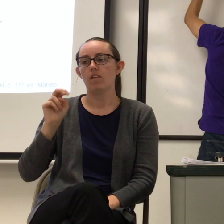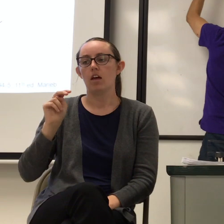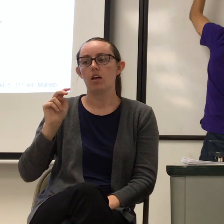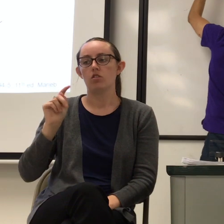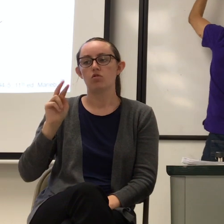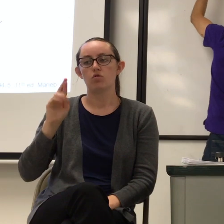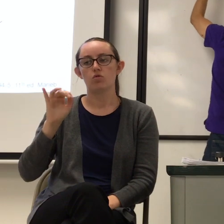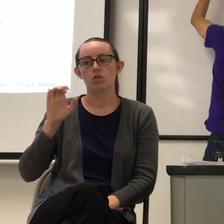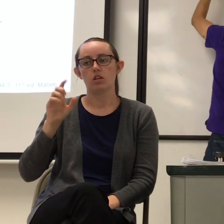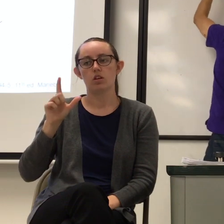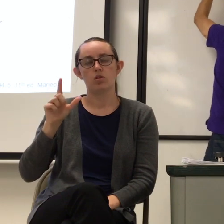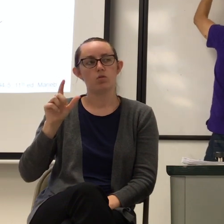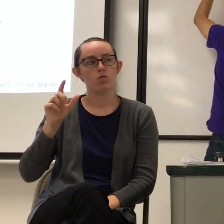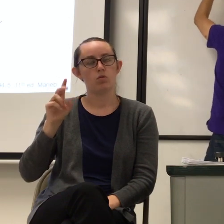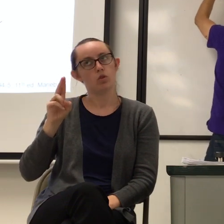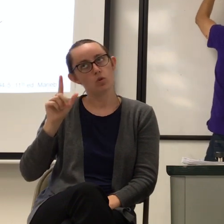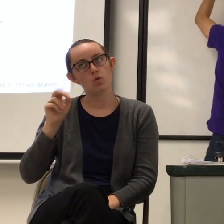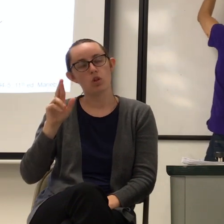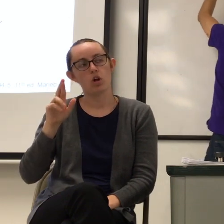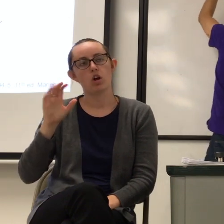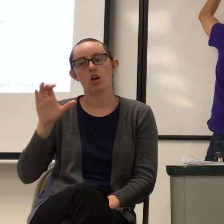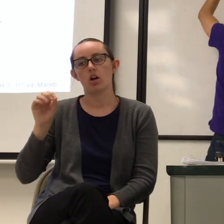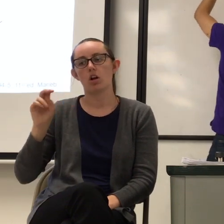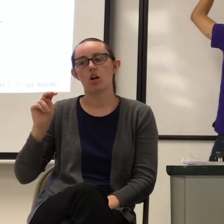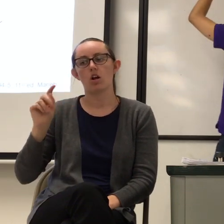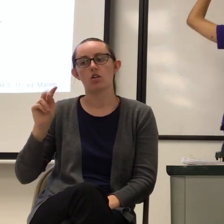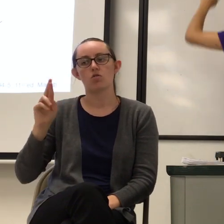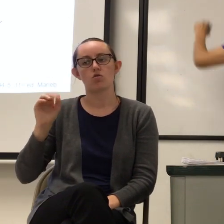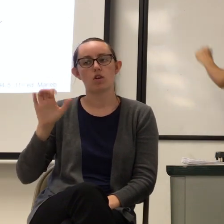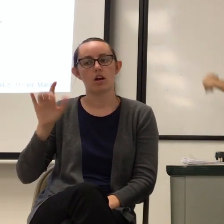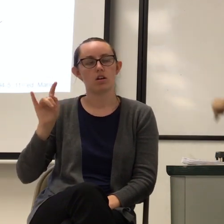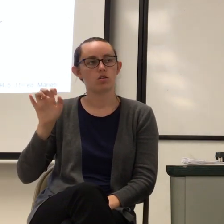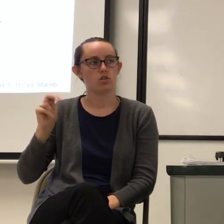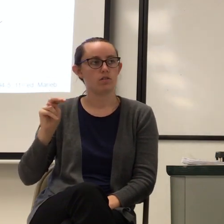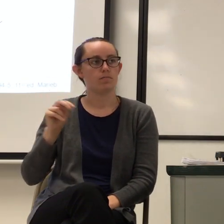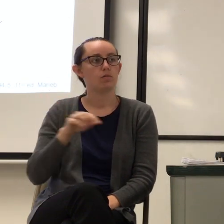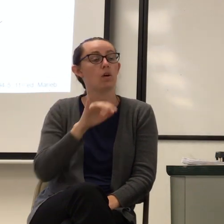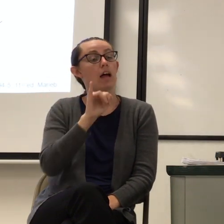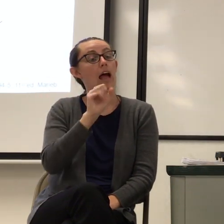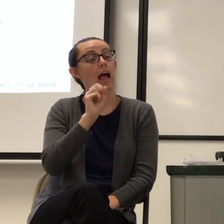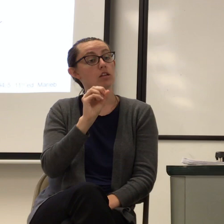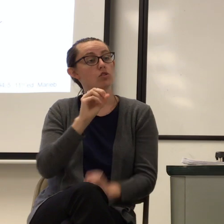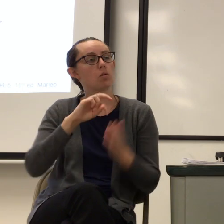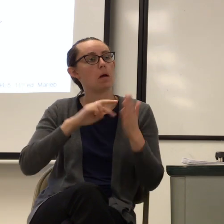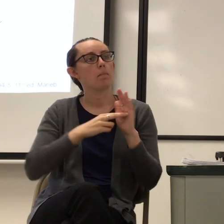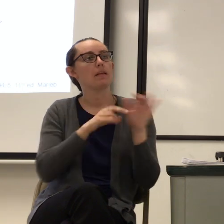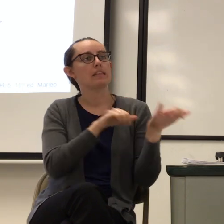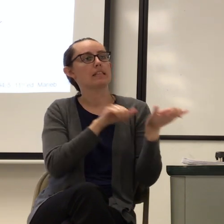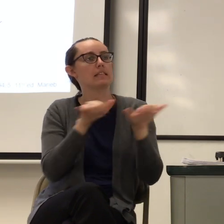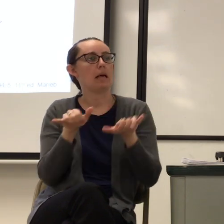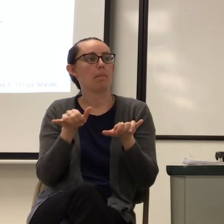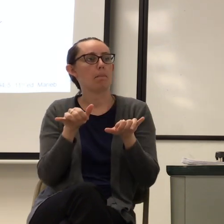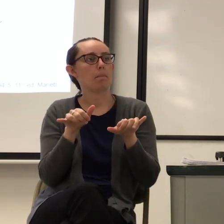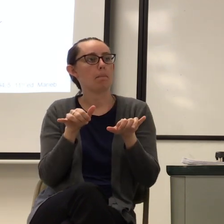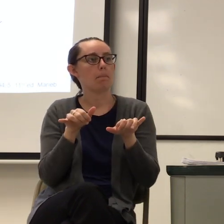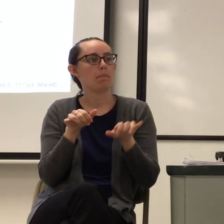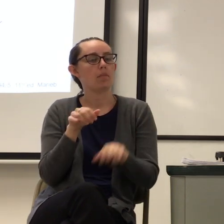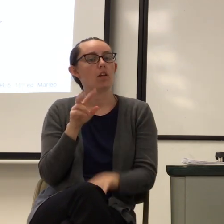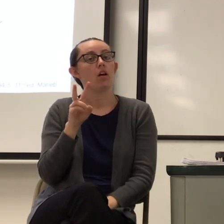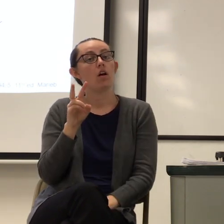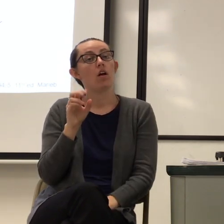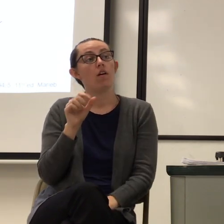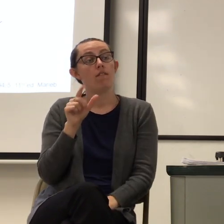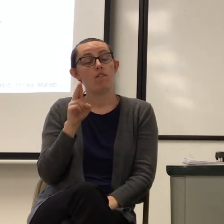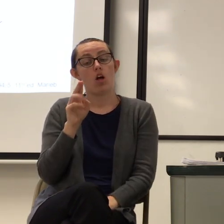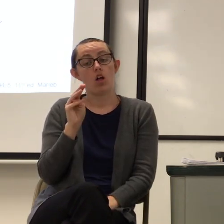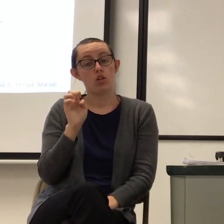I'll write the first word, isovolumetric. Iso means same. During this phase, volume in the